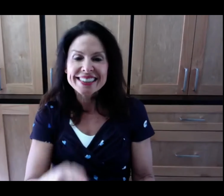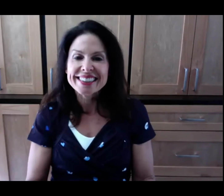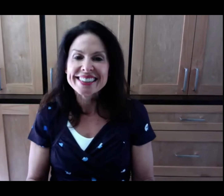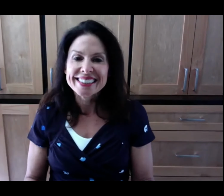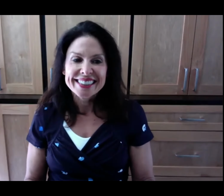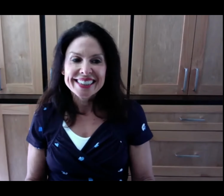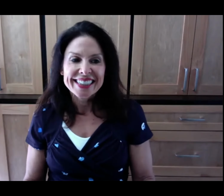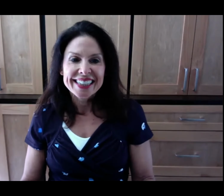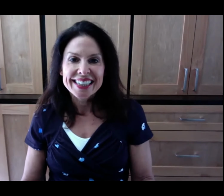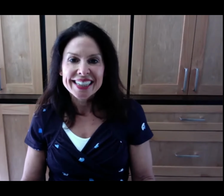Rufus?